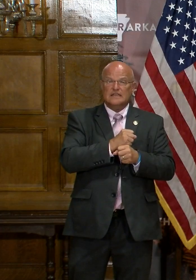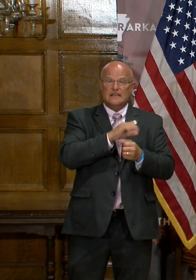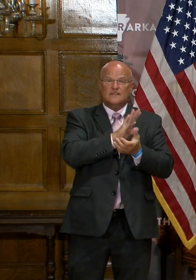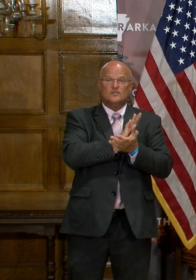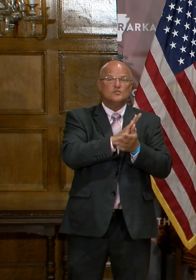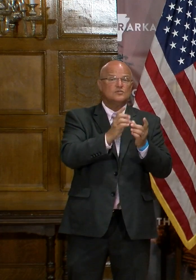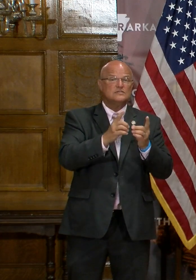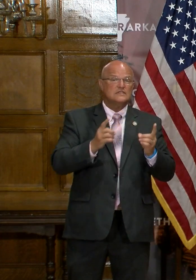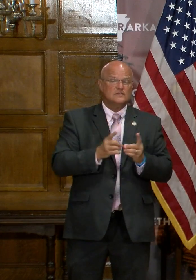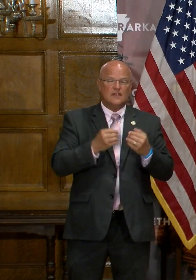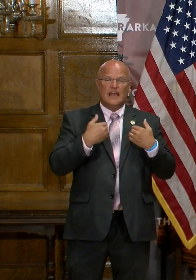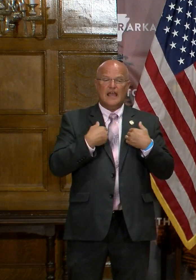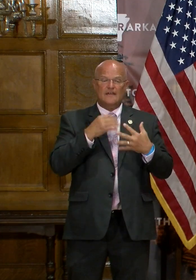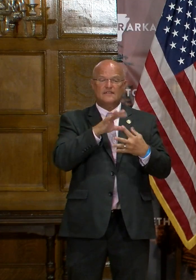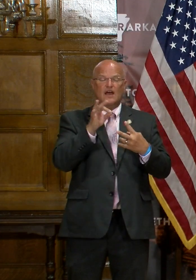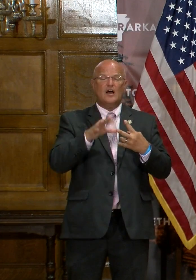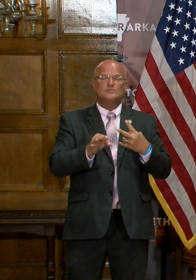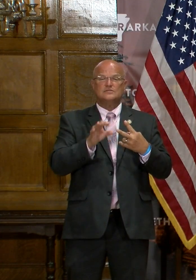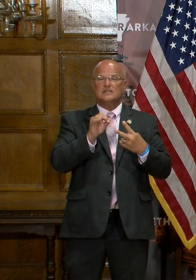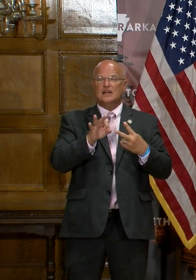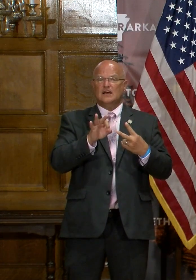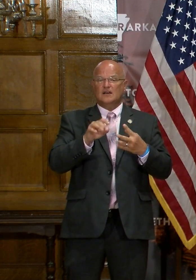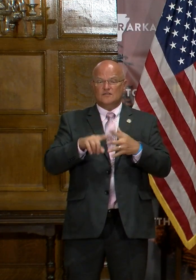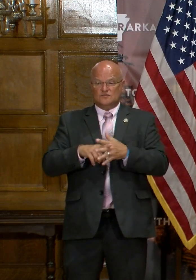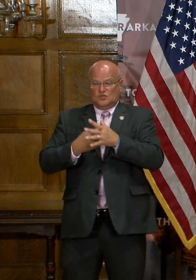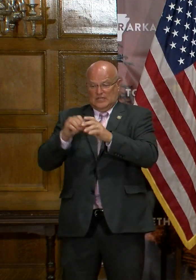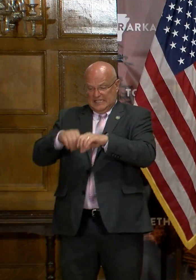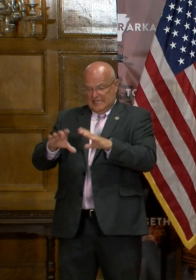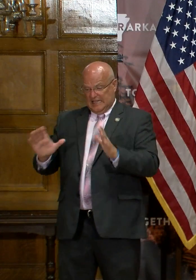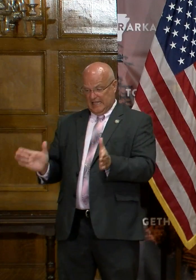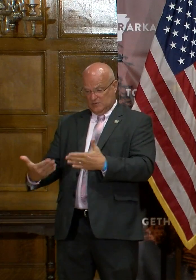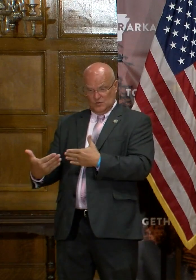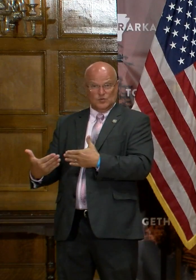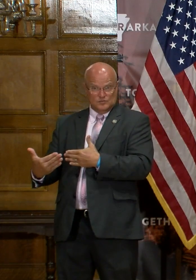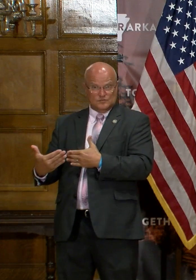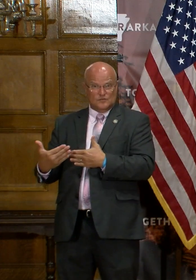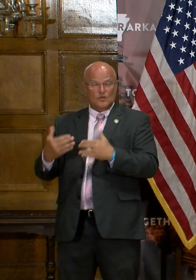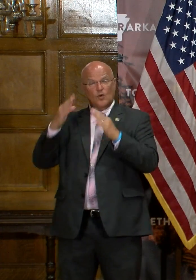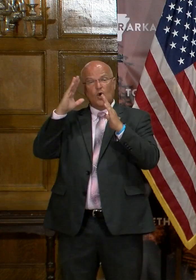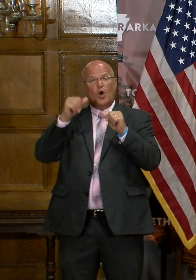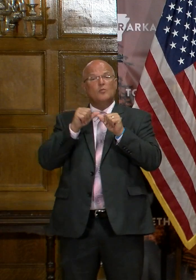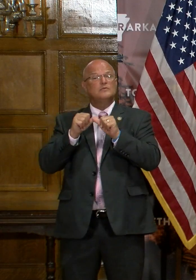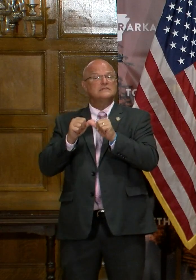the school districts, they have the option of starting in classroom, and we hope that